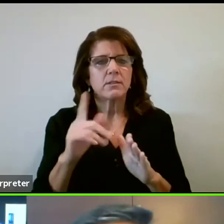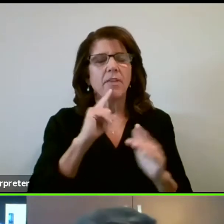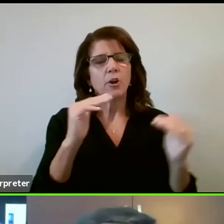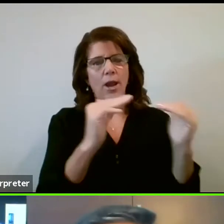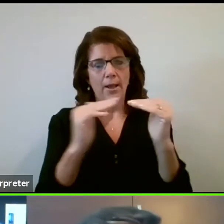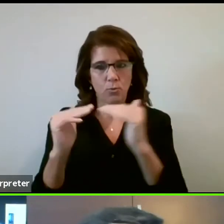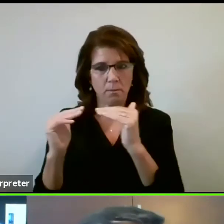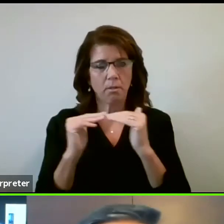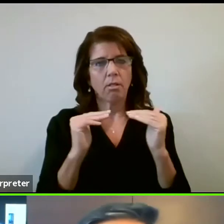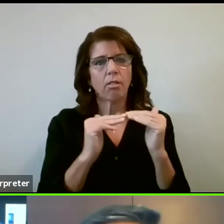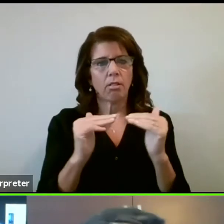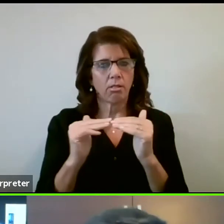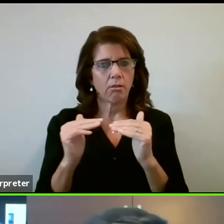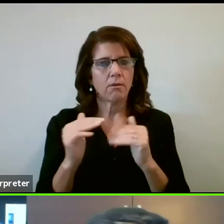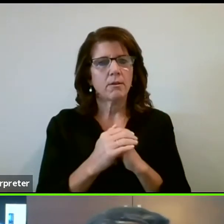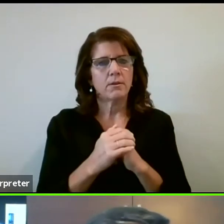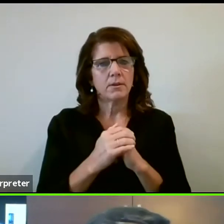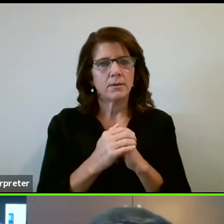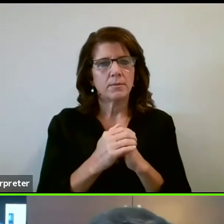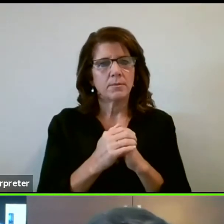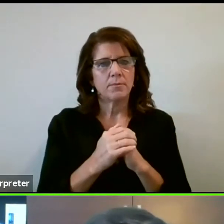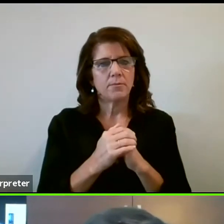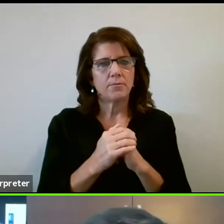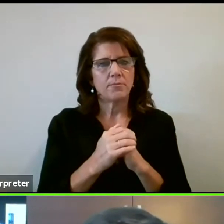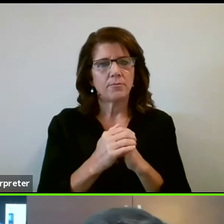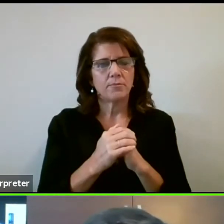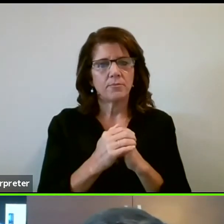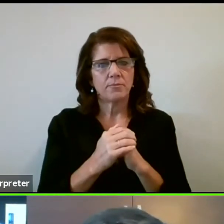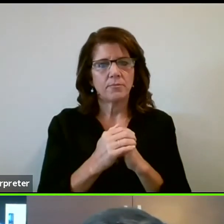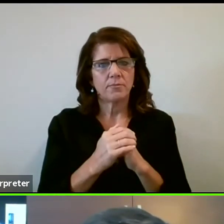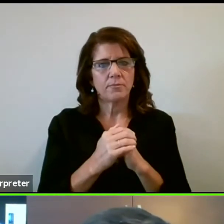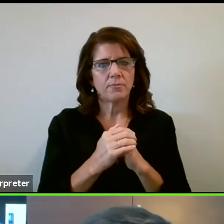equitable payment models that